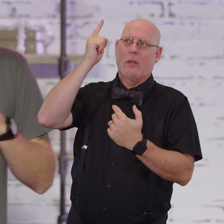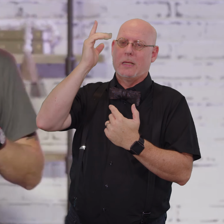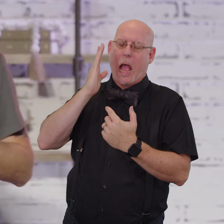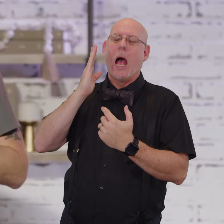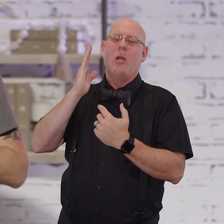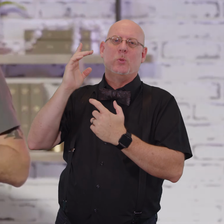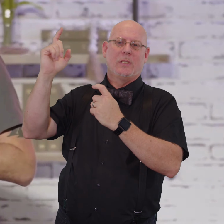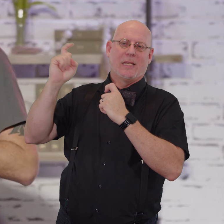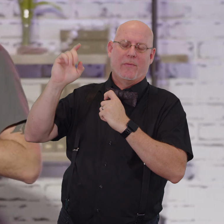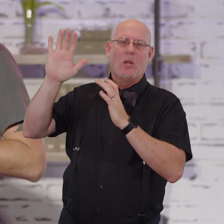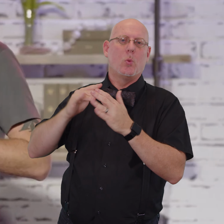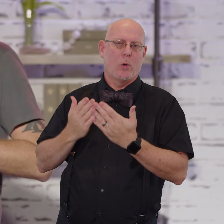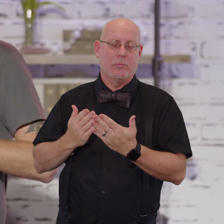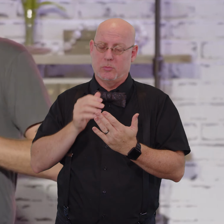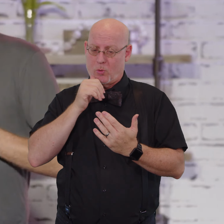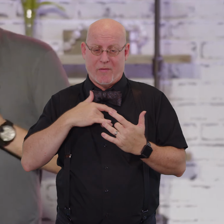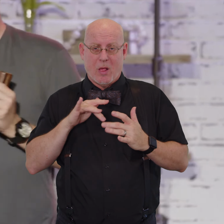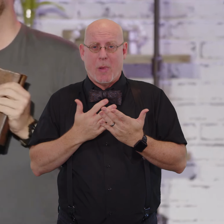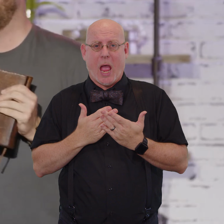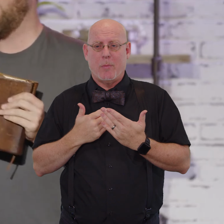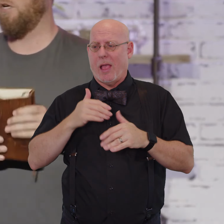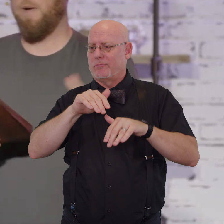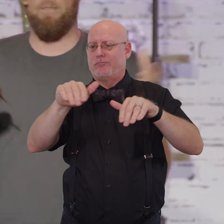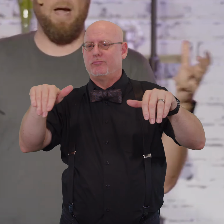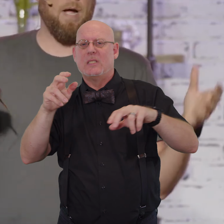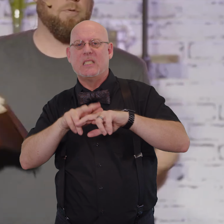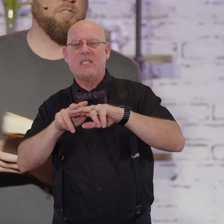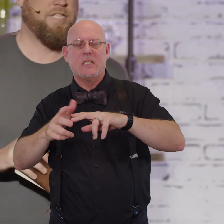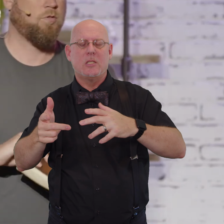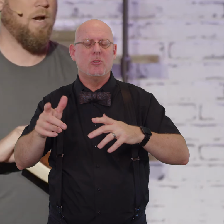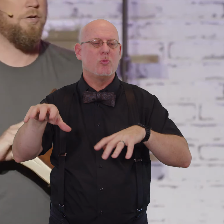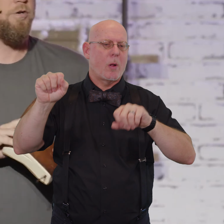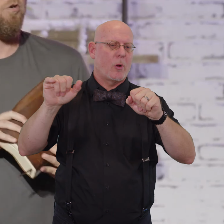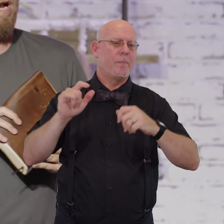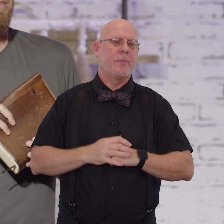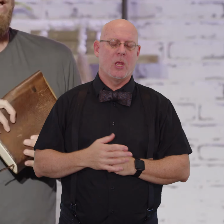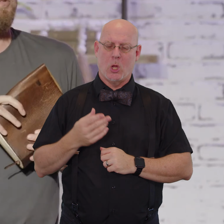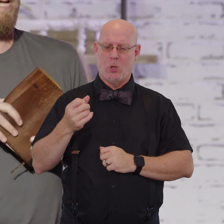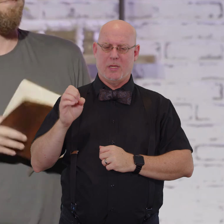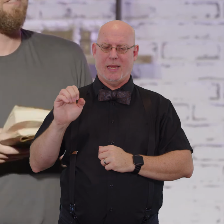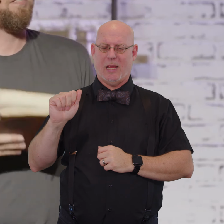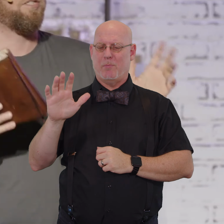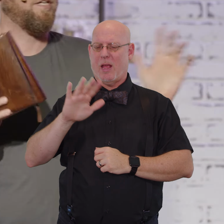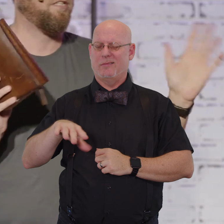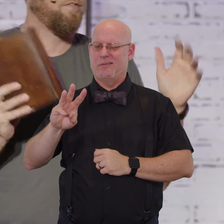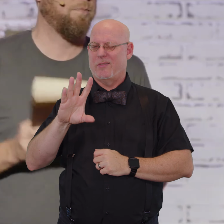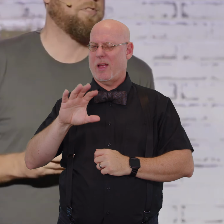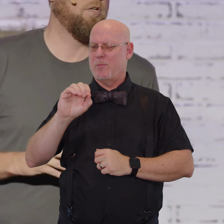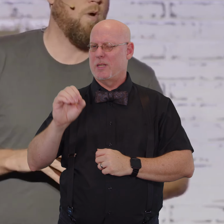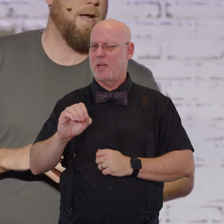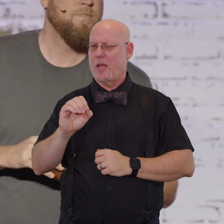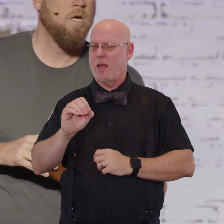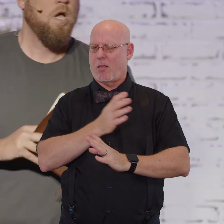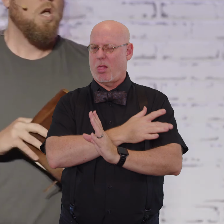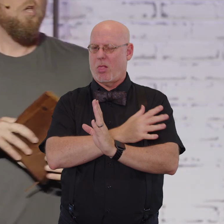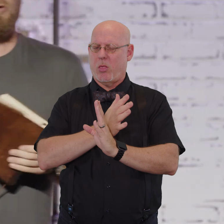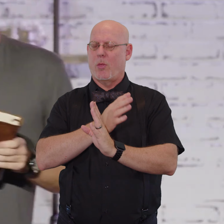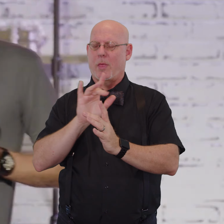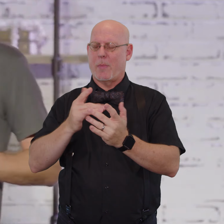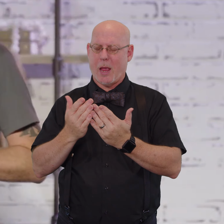us his word. And so if you don't have a Bible with you, there's paperback Bibles in the seats around you. can grab that. Hosea is about 60, 65% of the way